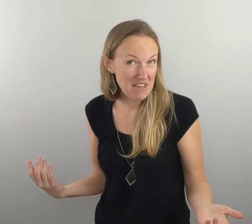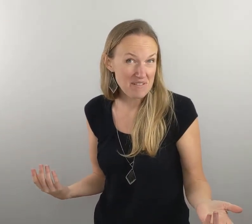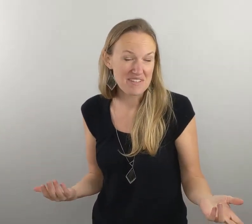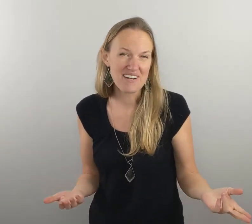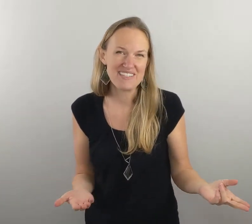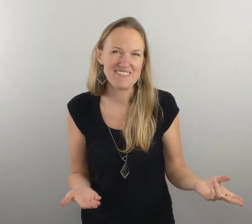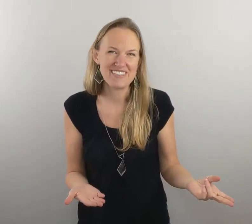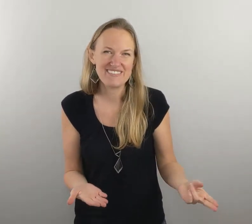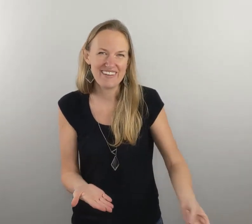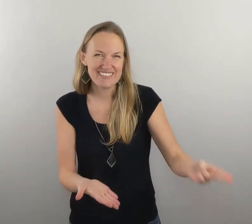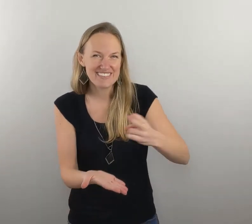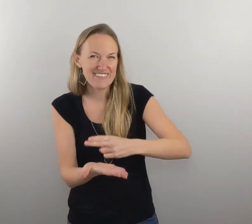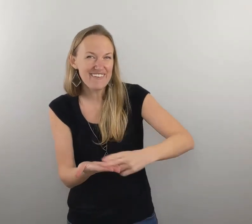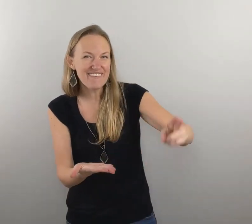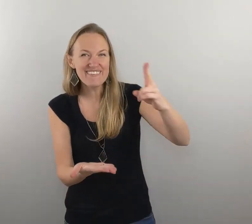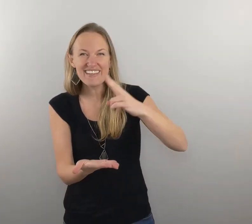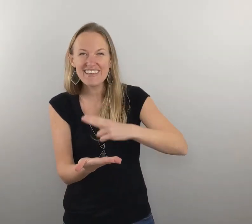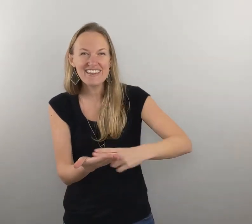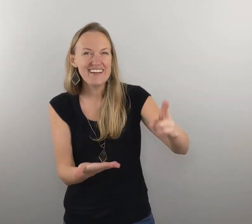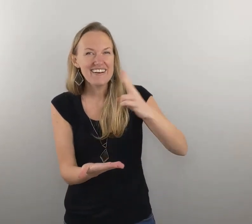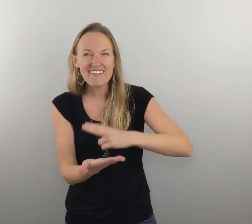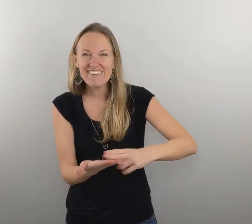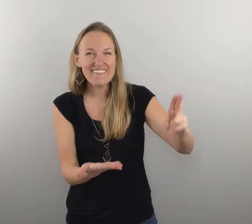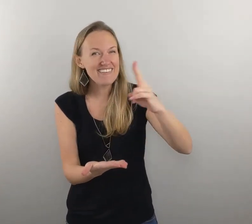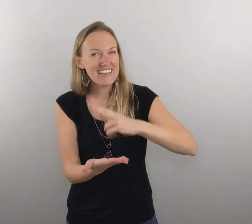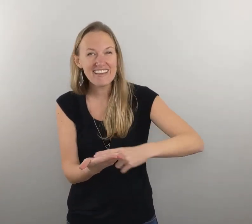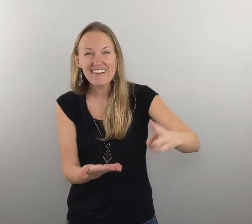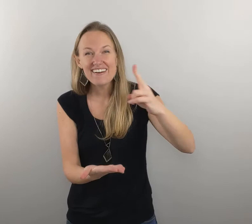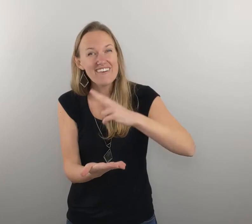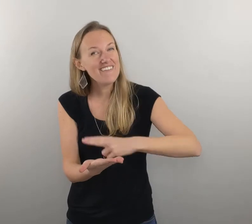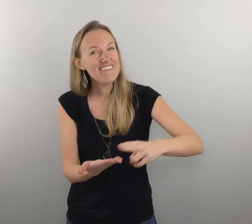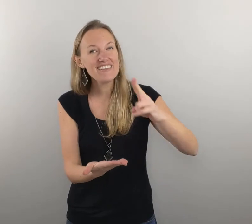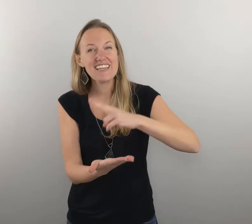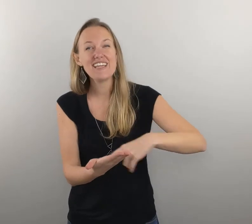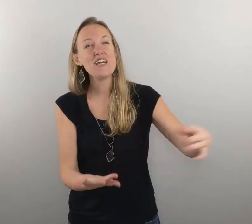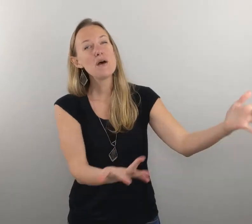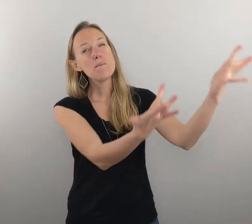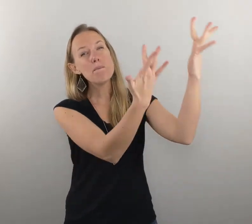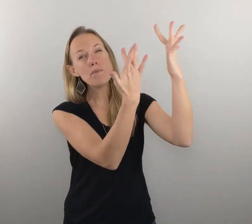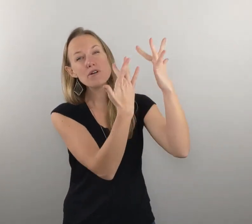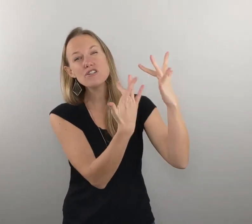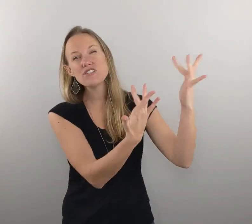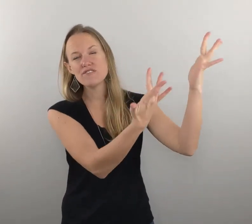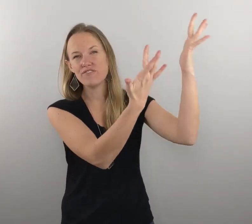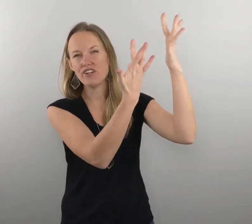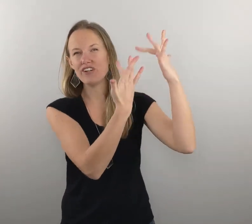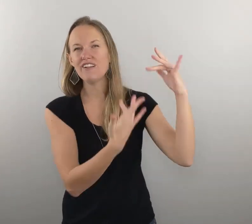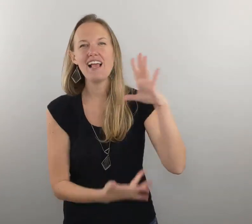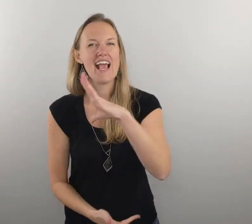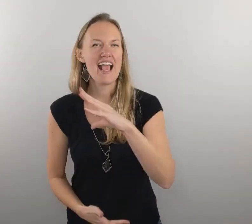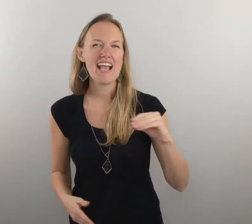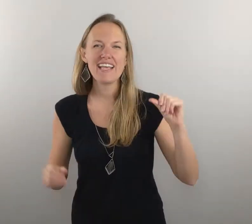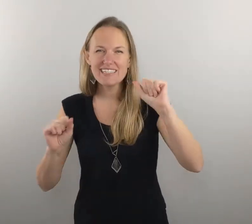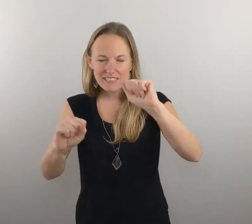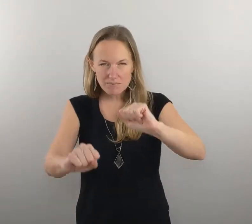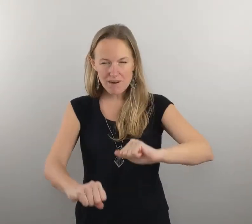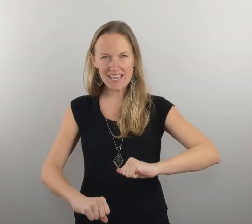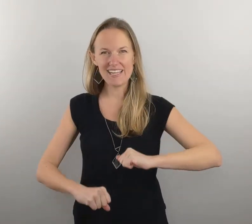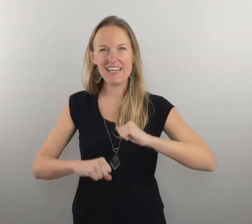as the rest of verse 1. So holy, holy, holy, merciful, and mighty,